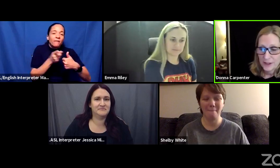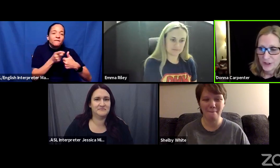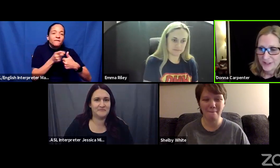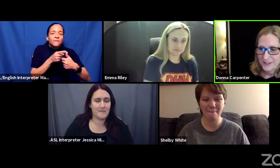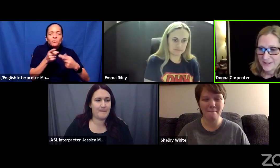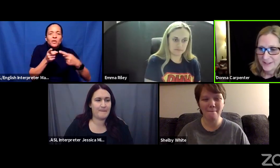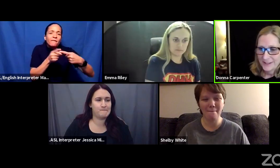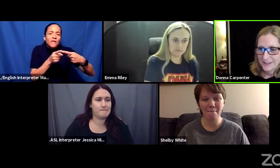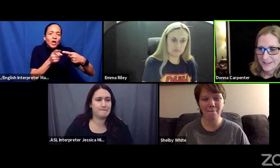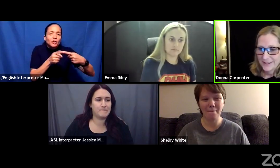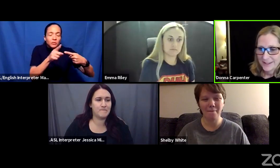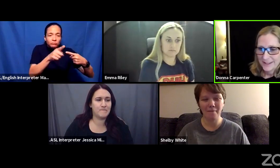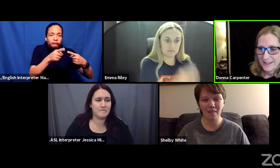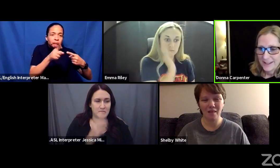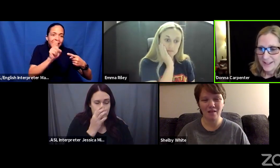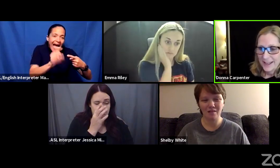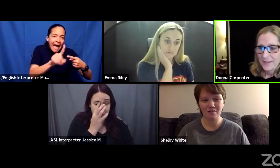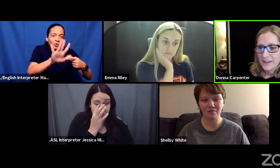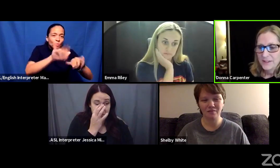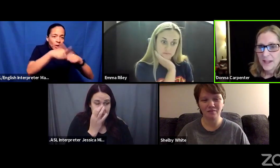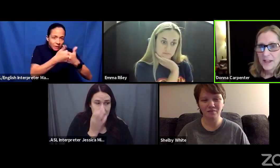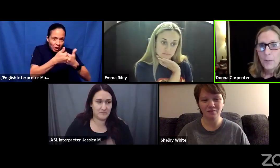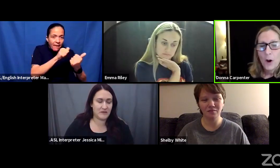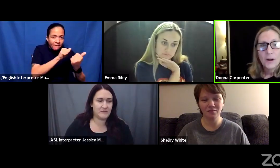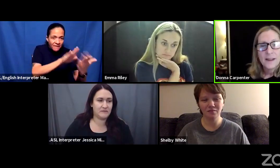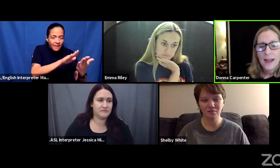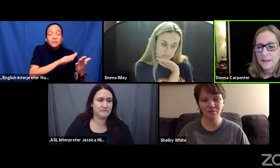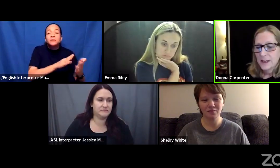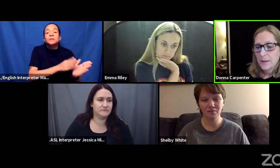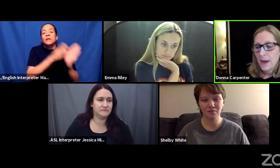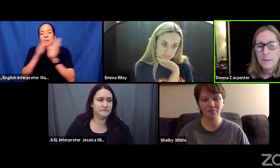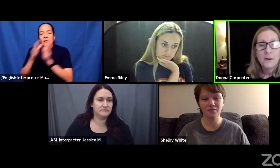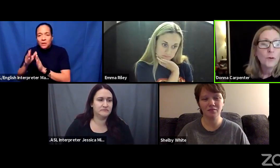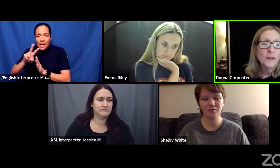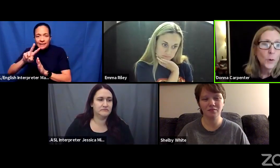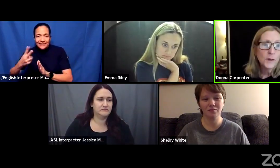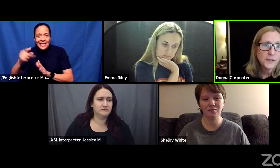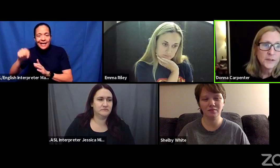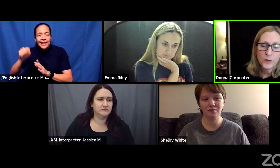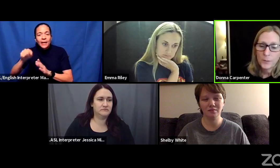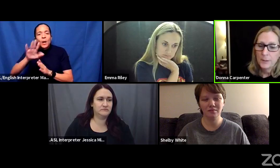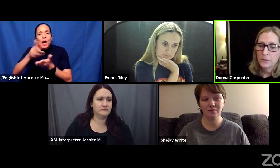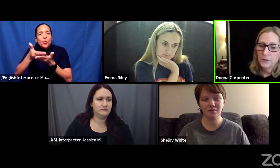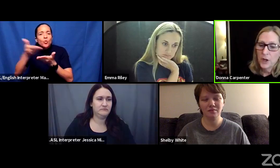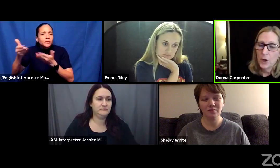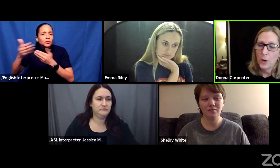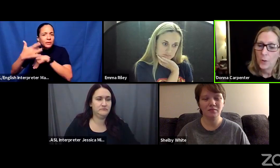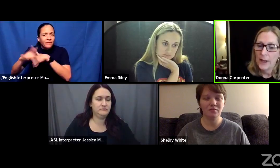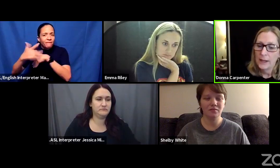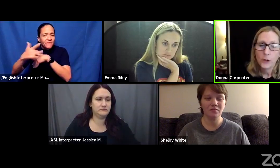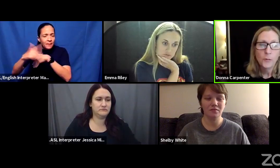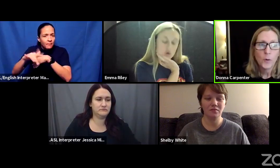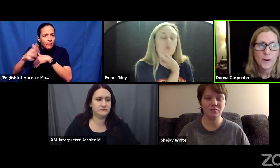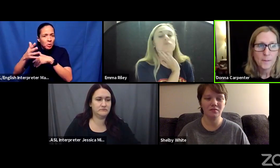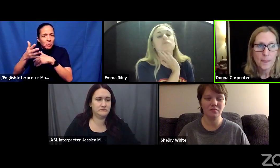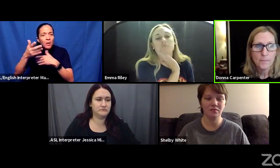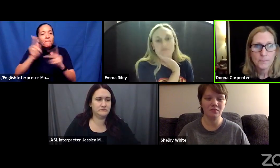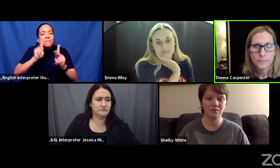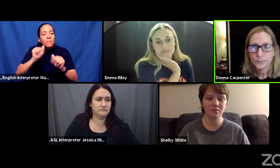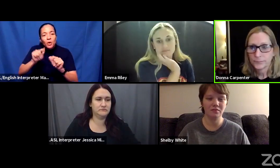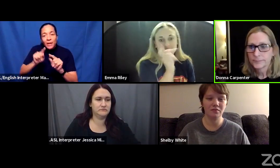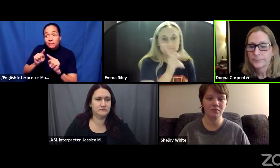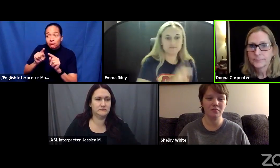your challenges. And the second part is asking about maybe resources for people to go and learn